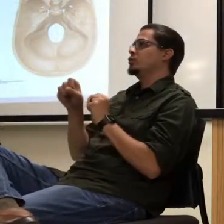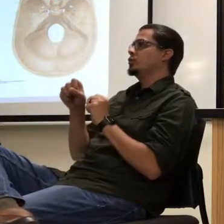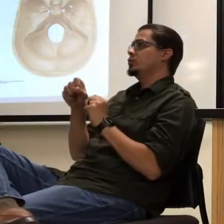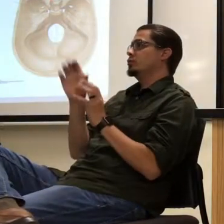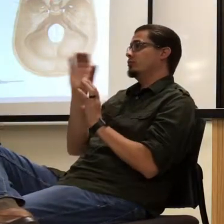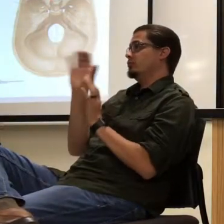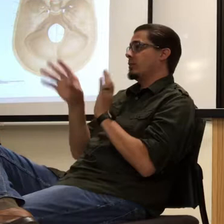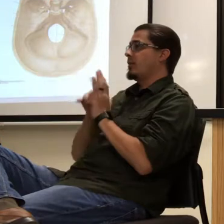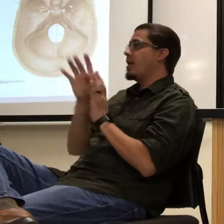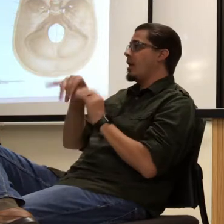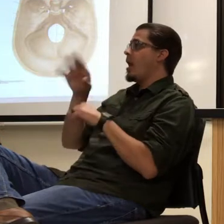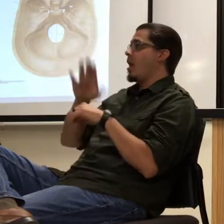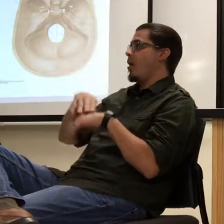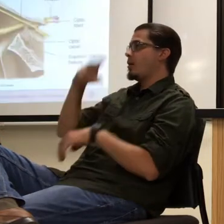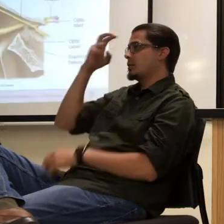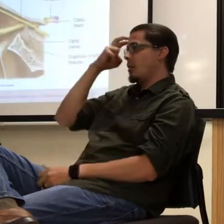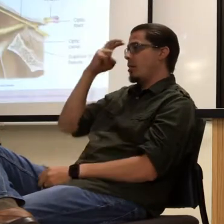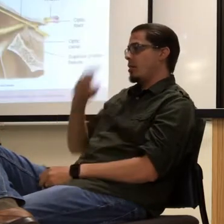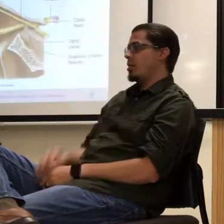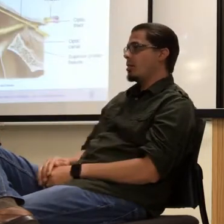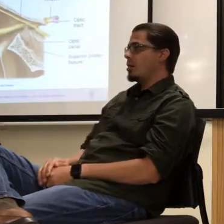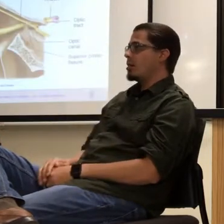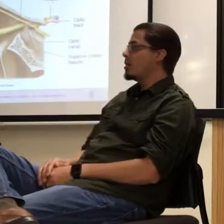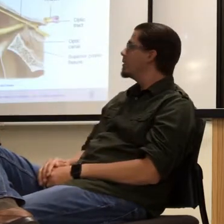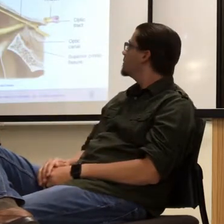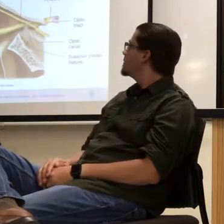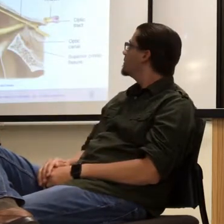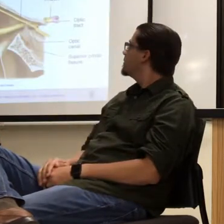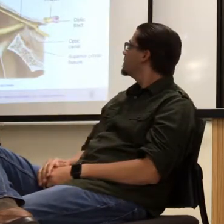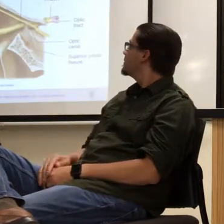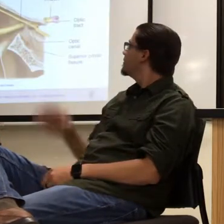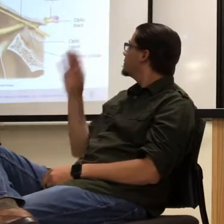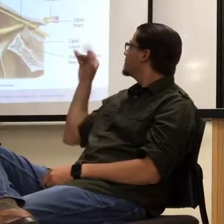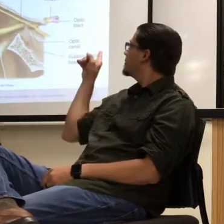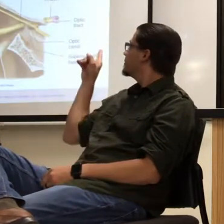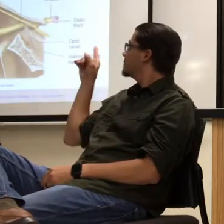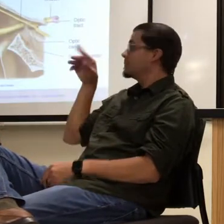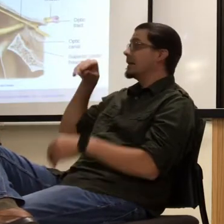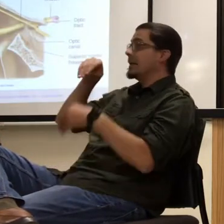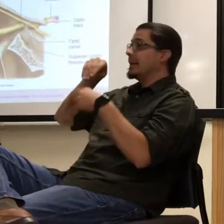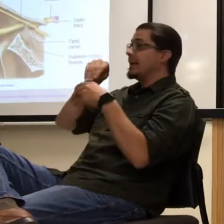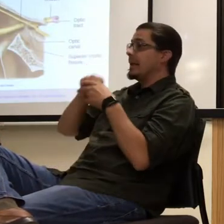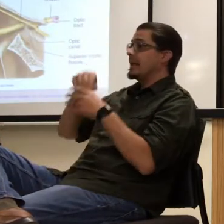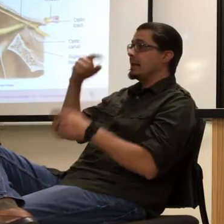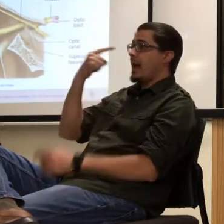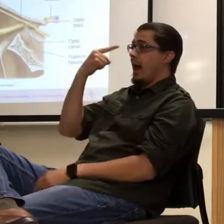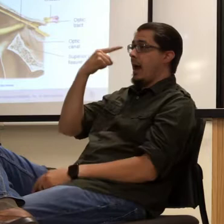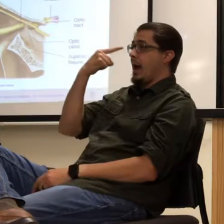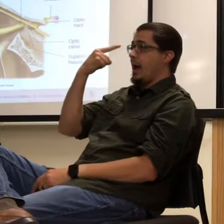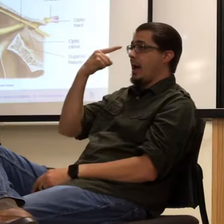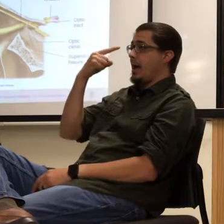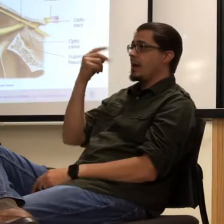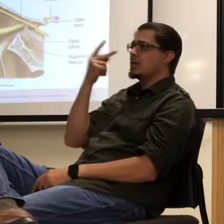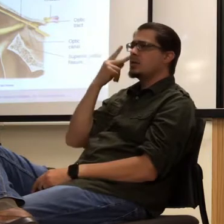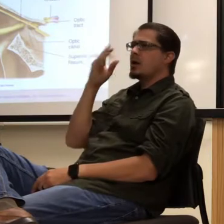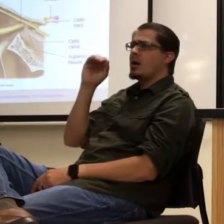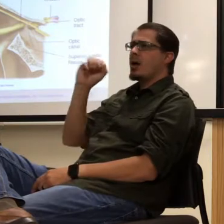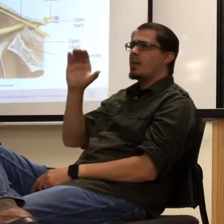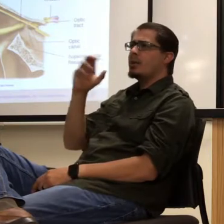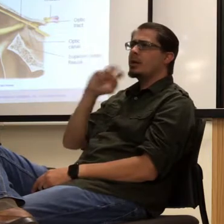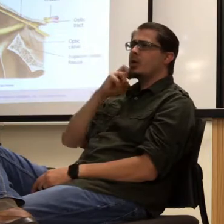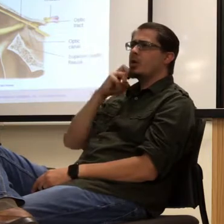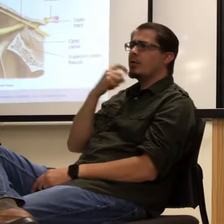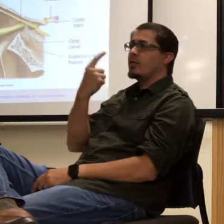Find that one on the skull. There's a picture of it in the eyeball. You can see the optic nerve basically enters